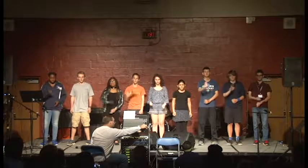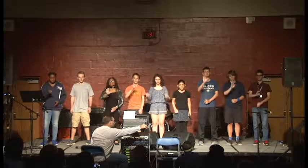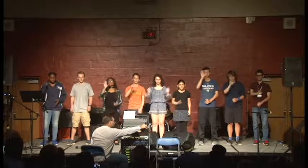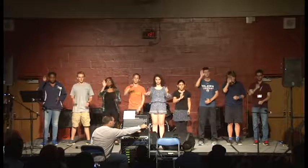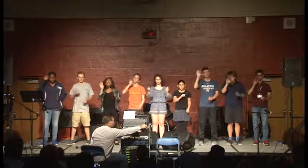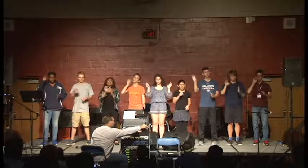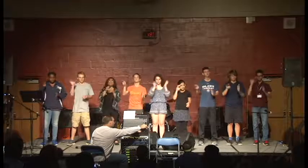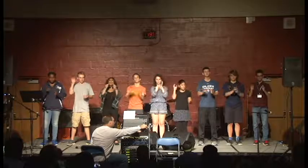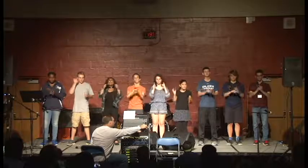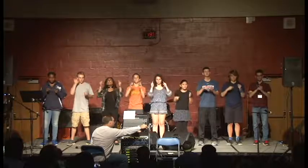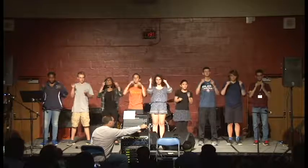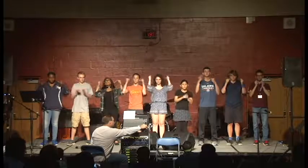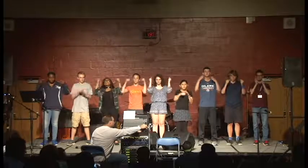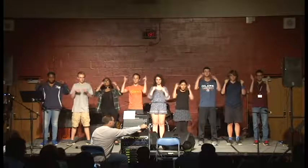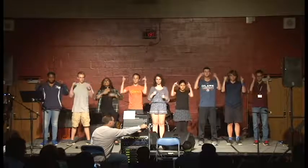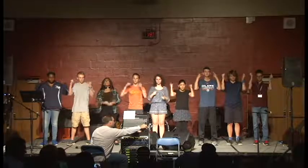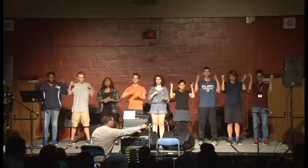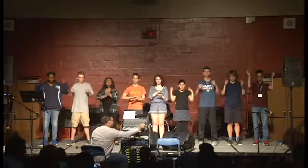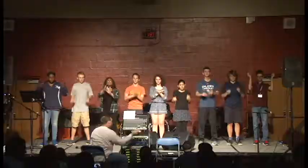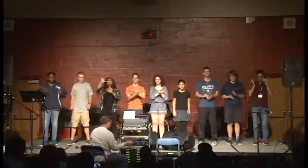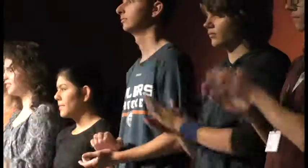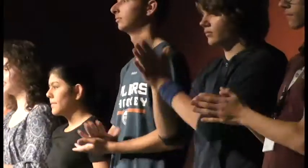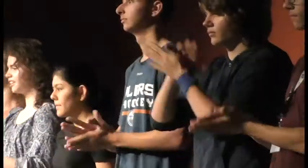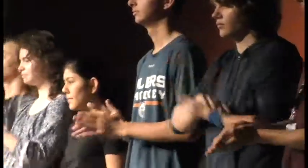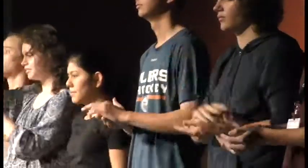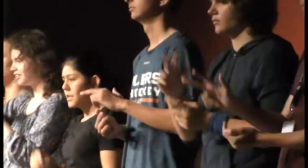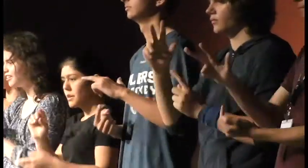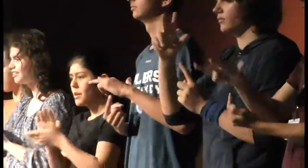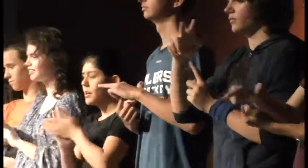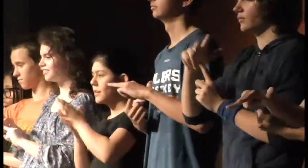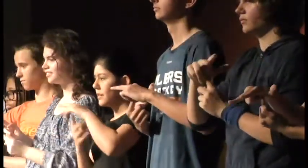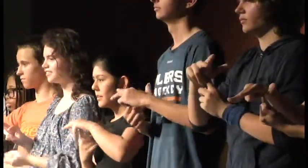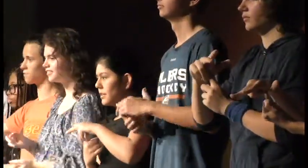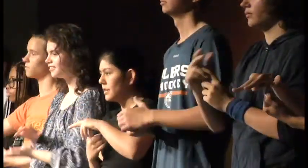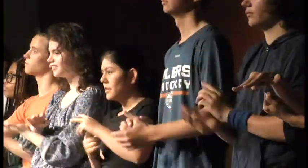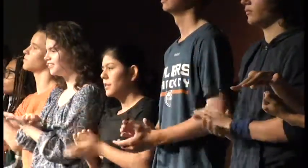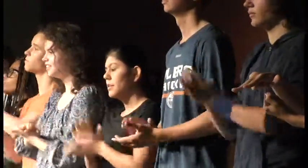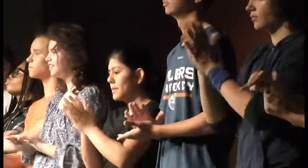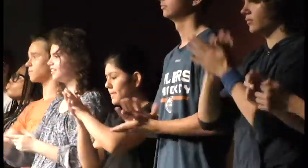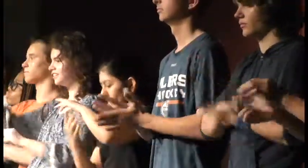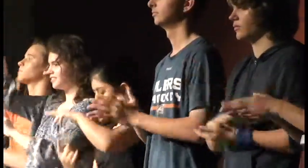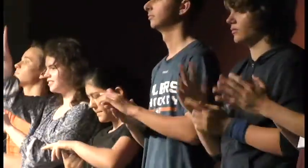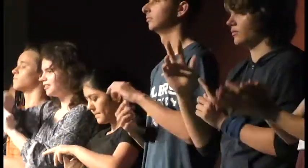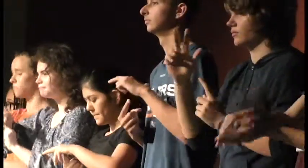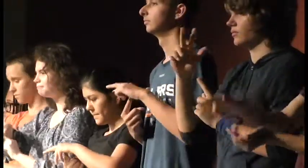And you'll be on the walls of the hall of fame. Be champions. Be champions.